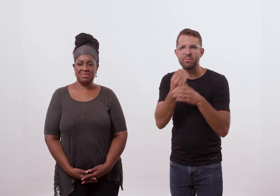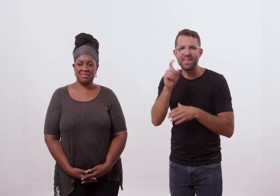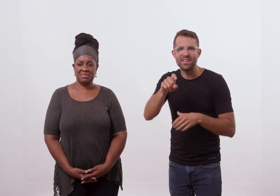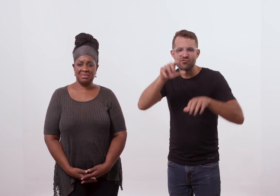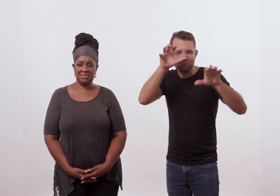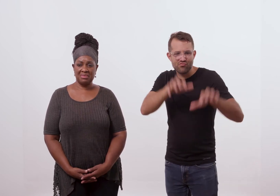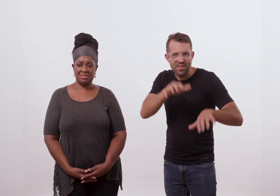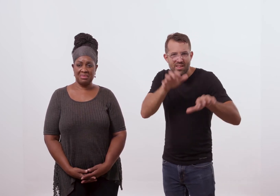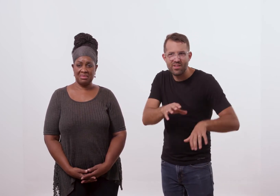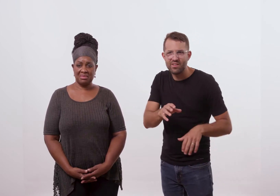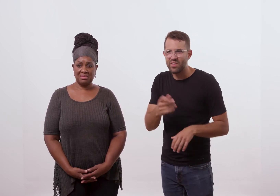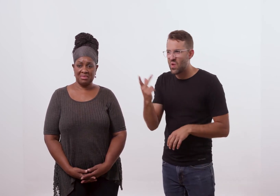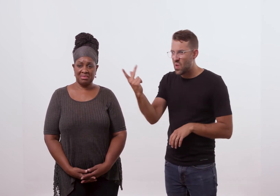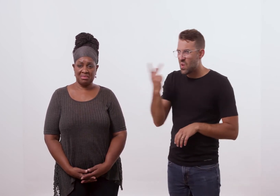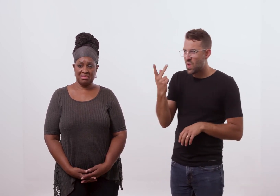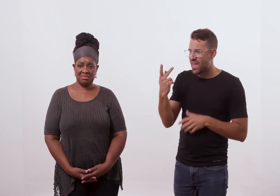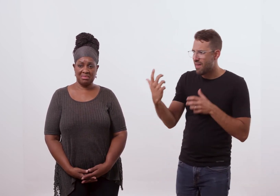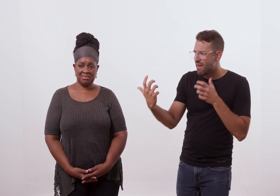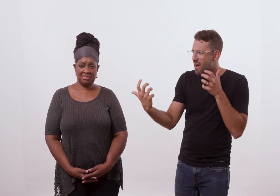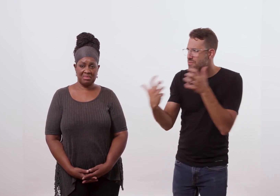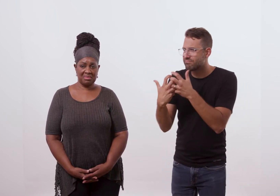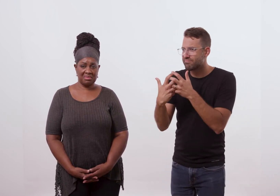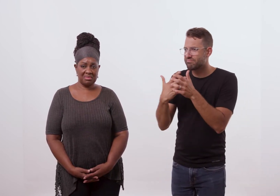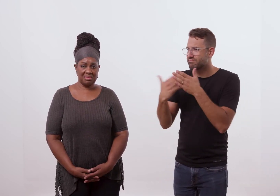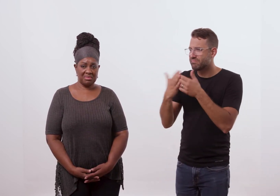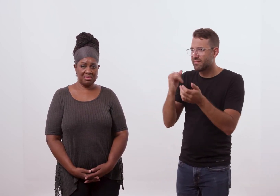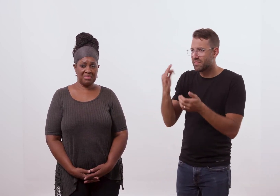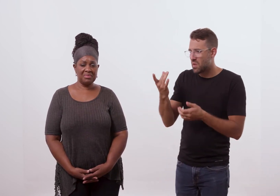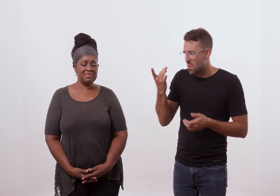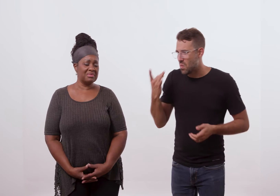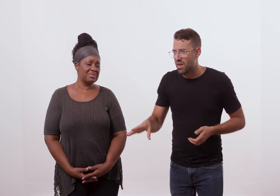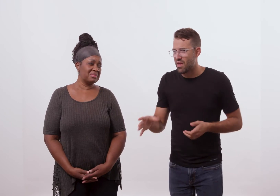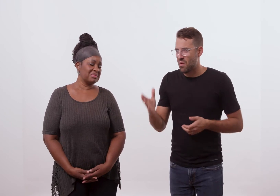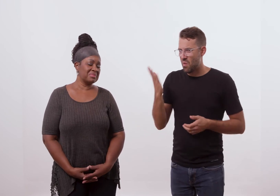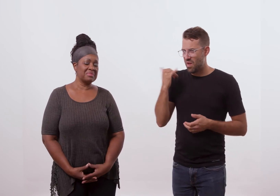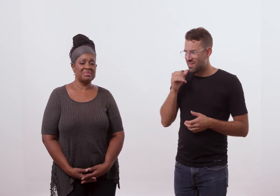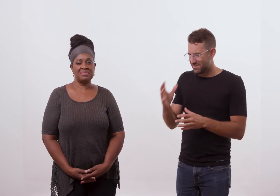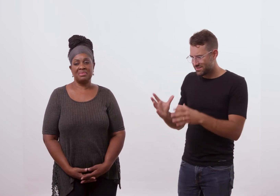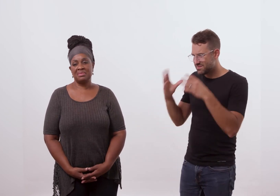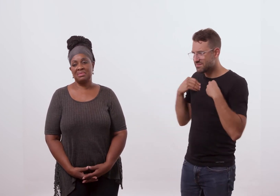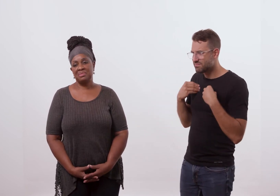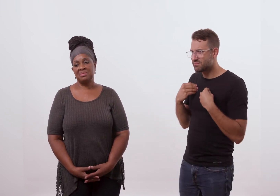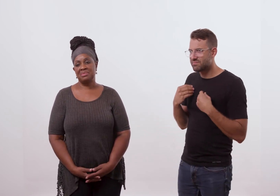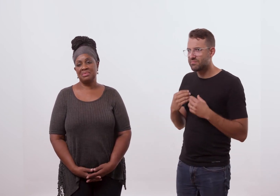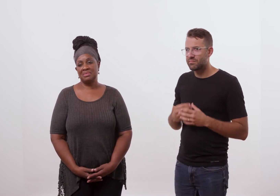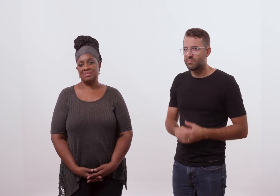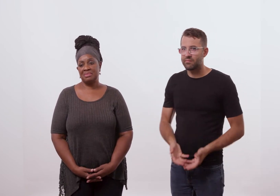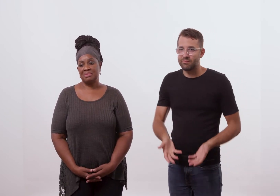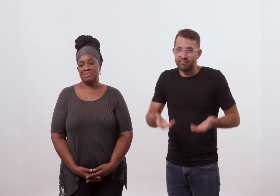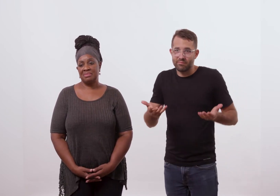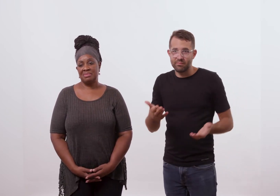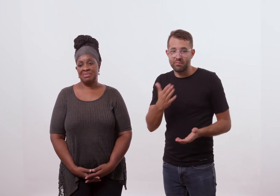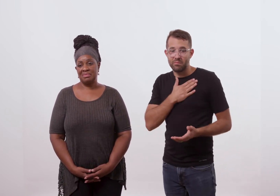whether we like it or not. Why wouldn't she accept that? Well, my guess is Leetah likes to